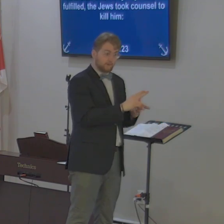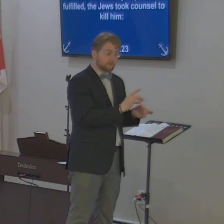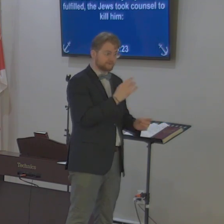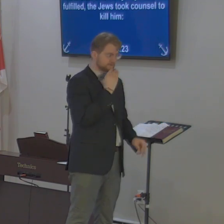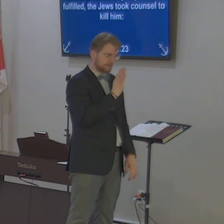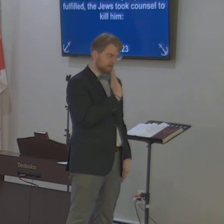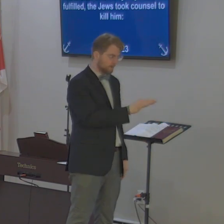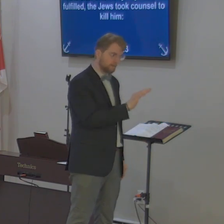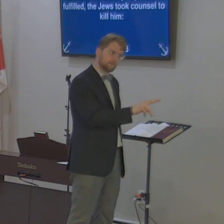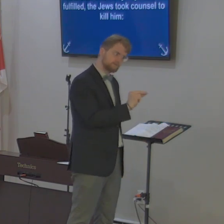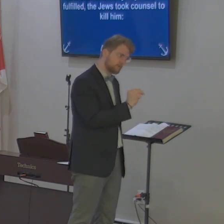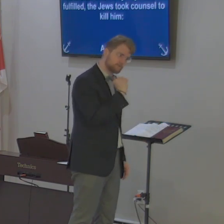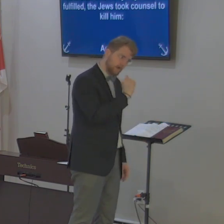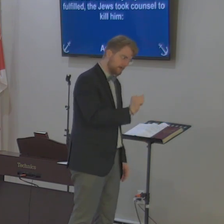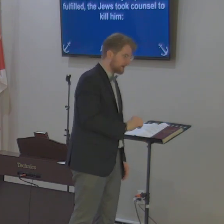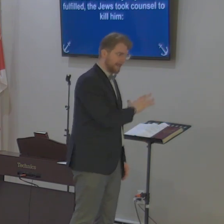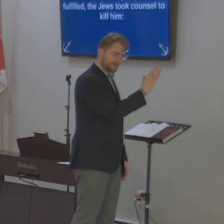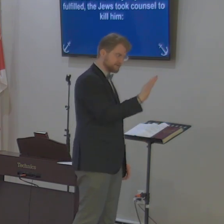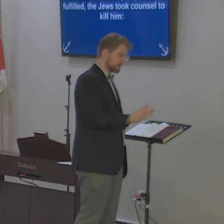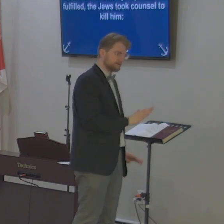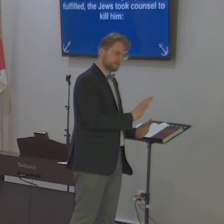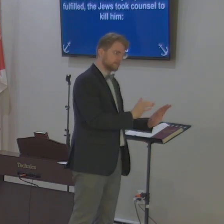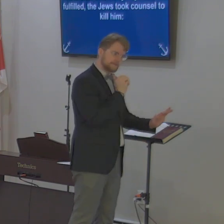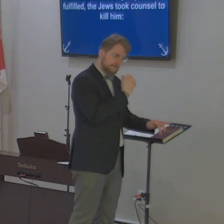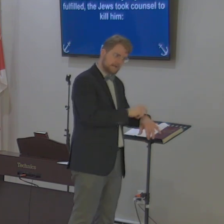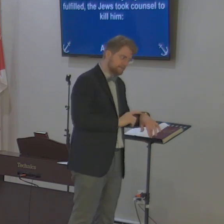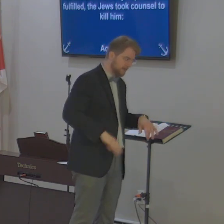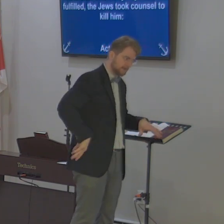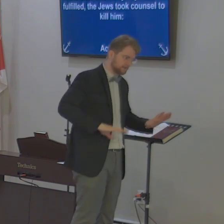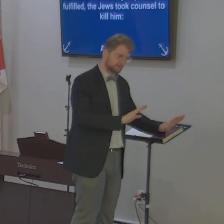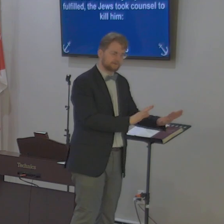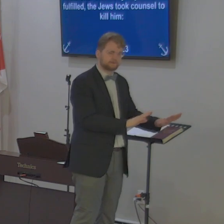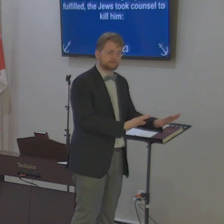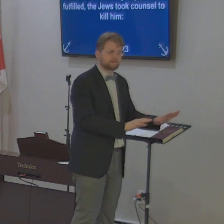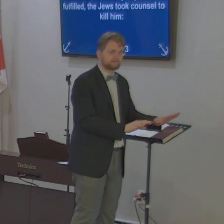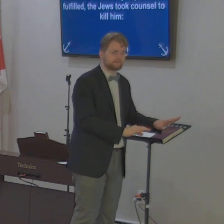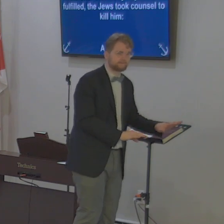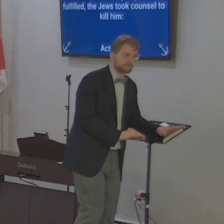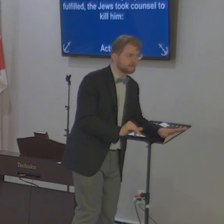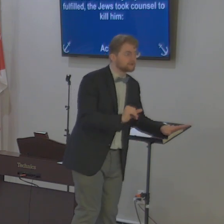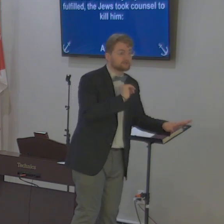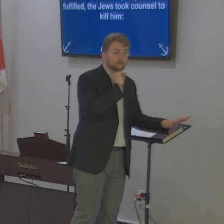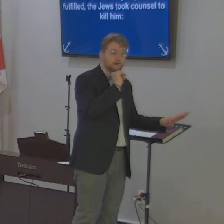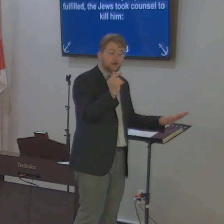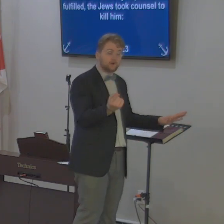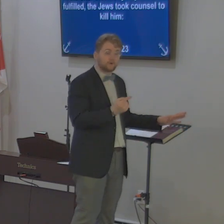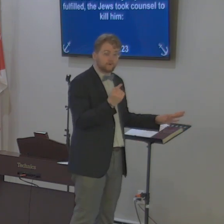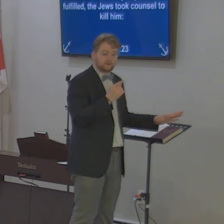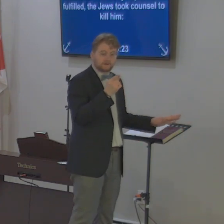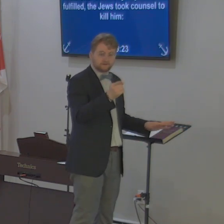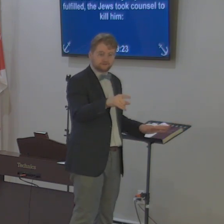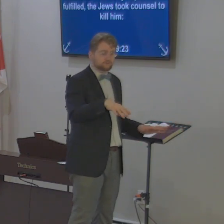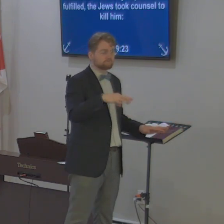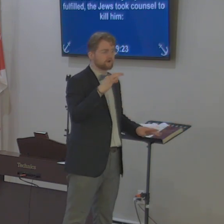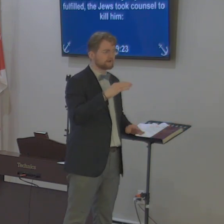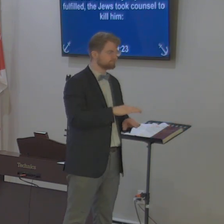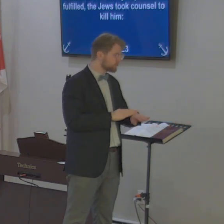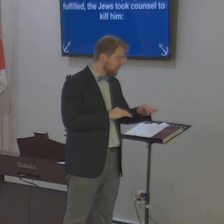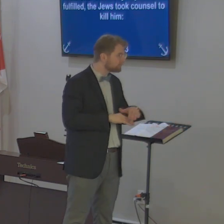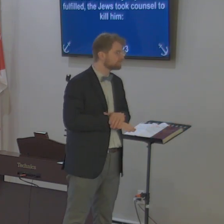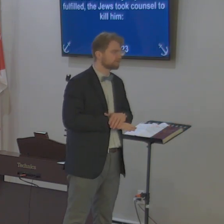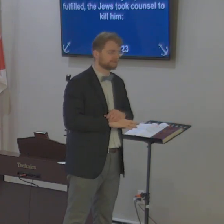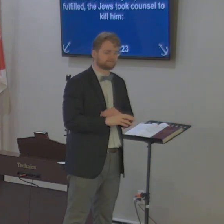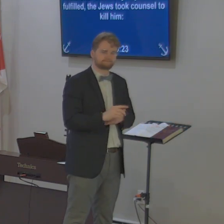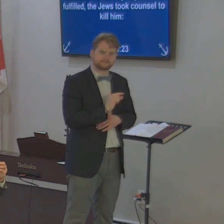God suffered them not. It wasn't time. So not only do you find that there's comfort of